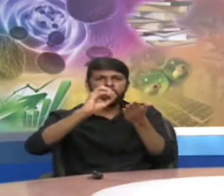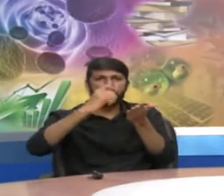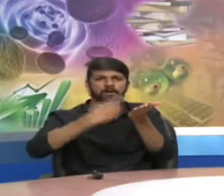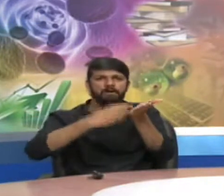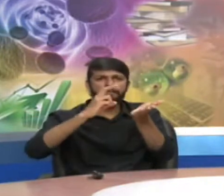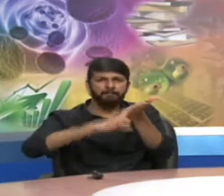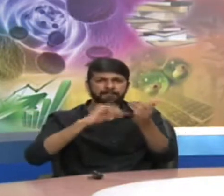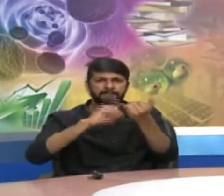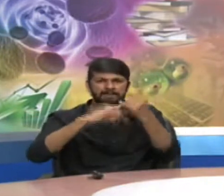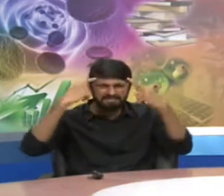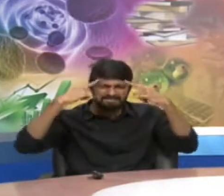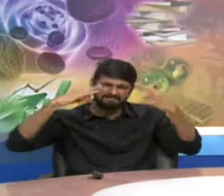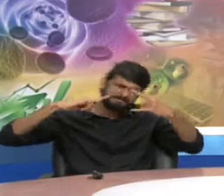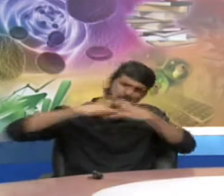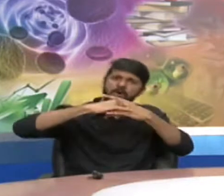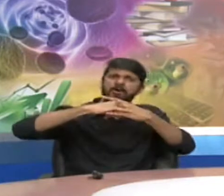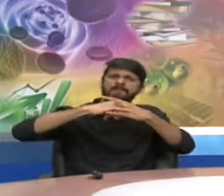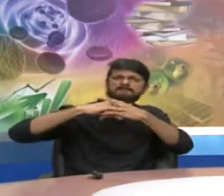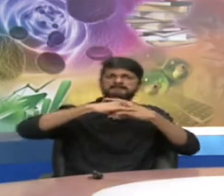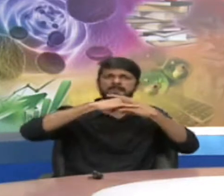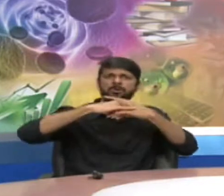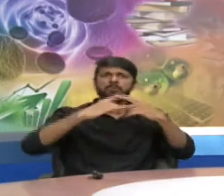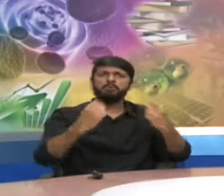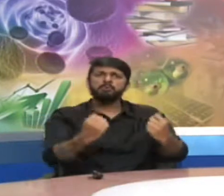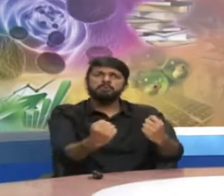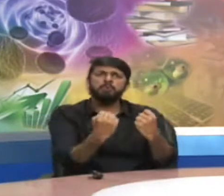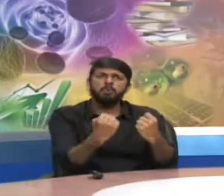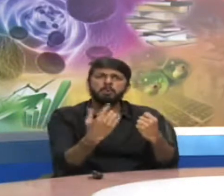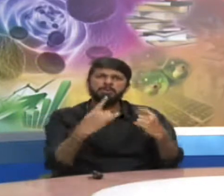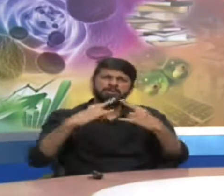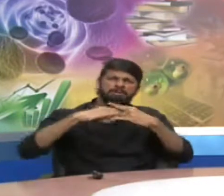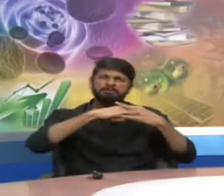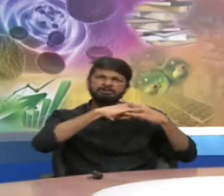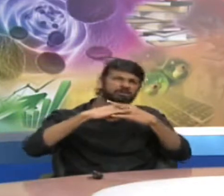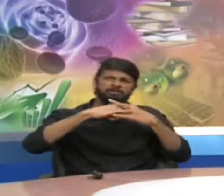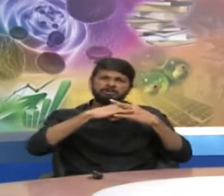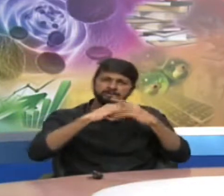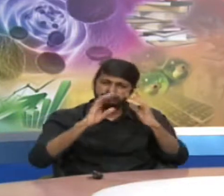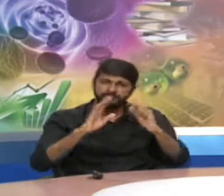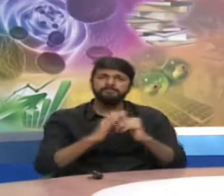ground, nostrils flayed with aggression.